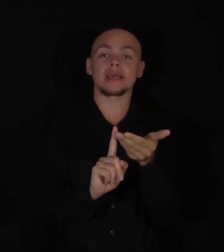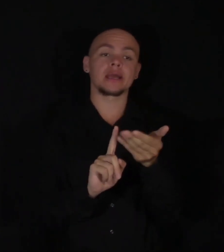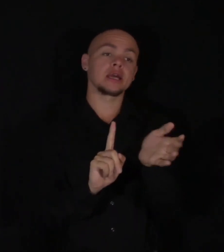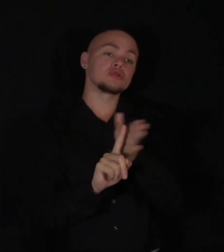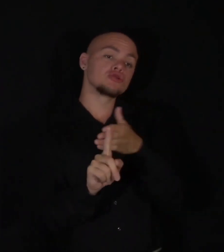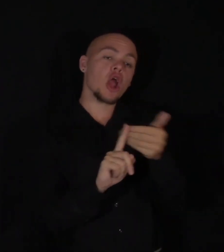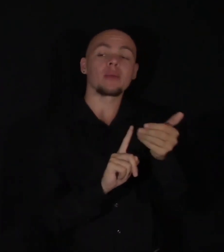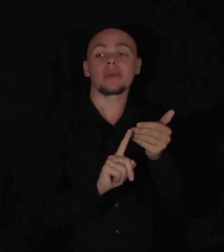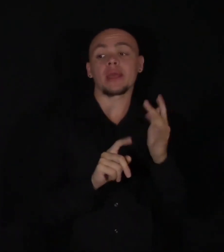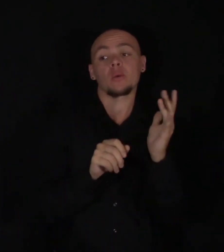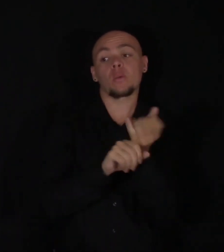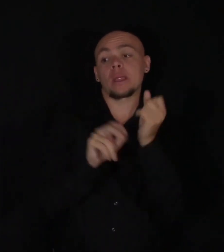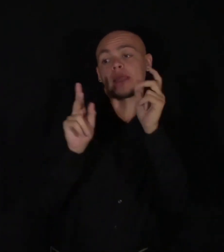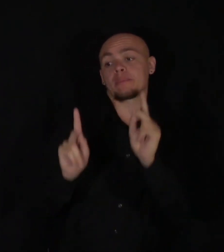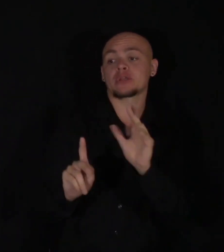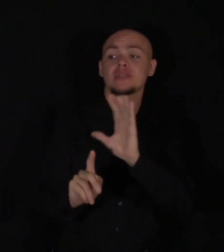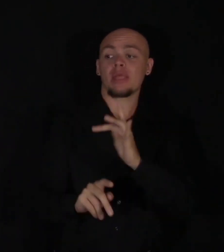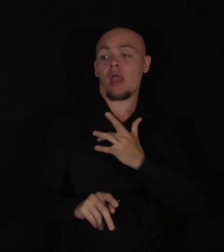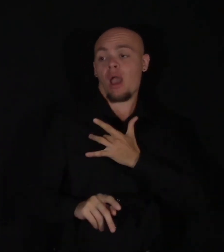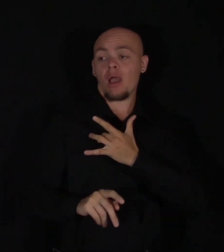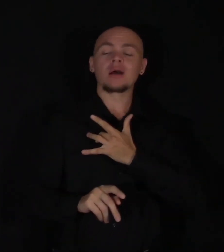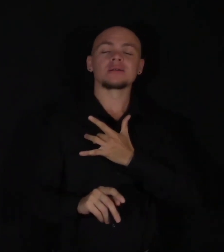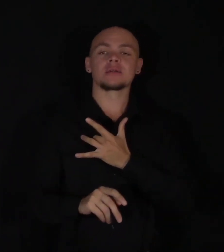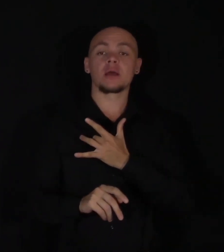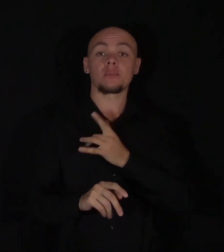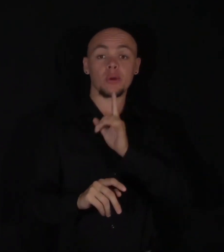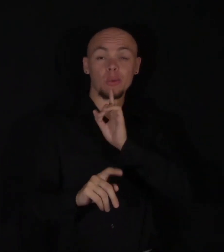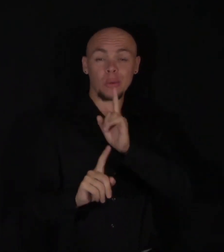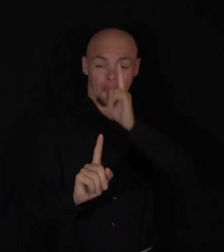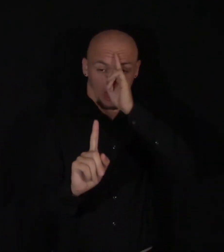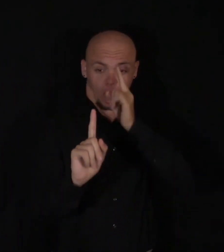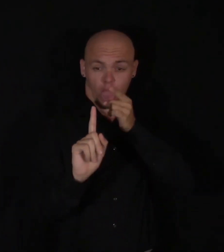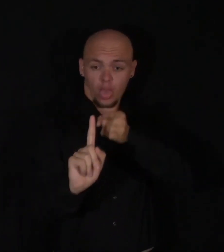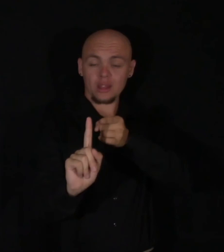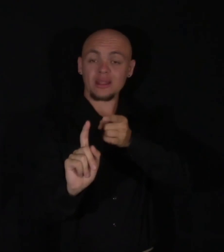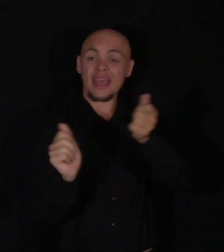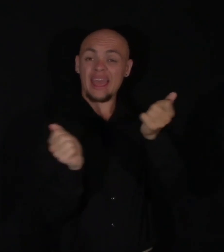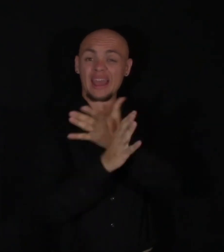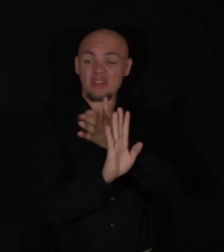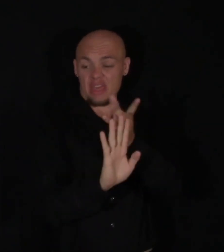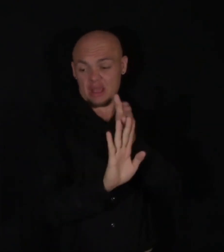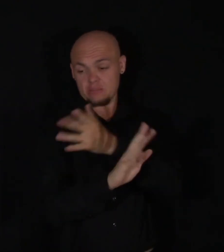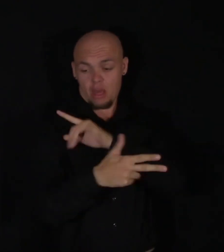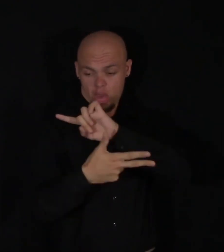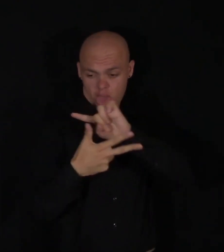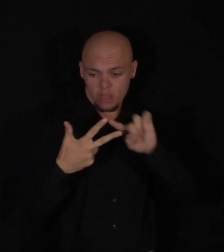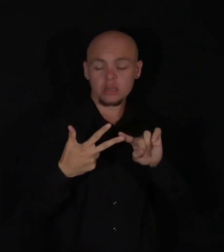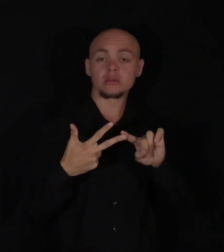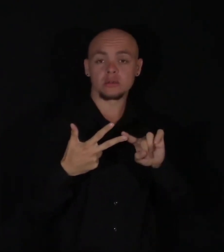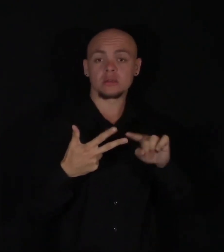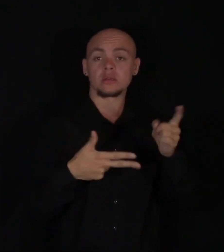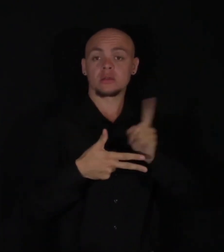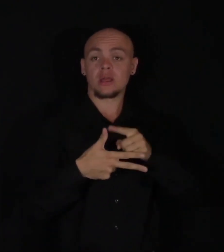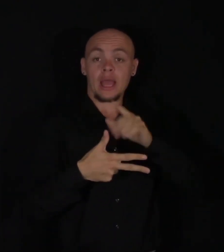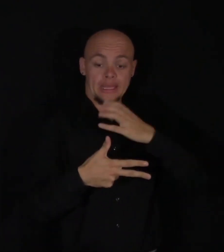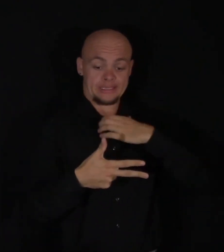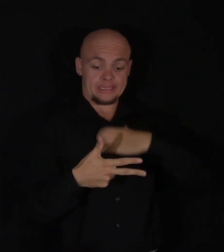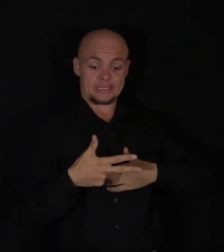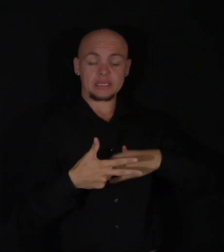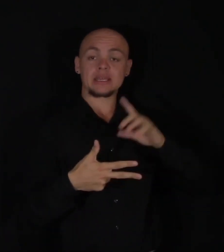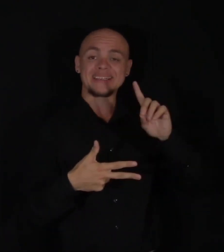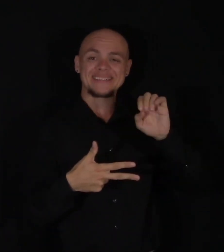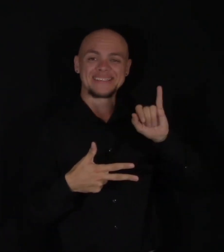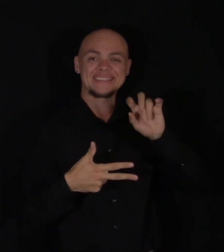matter. But what it is really about using all of the elements that I talked about here in the talk, which is 1, desire,